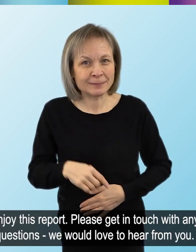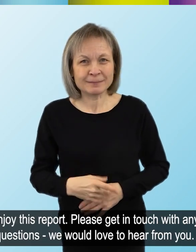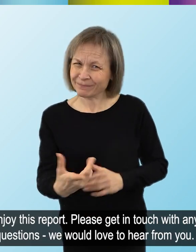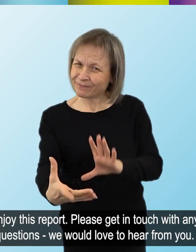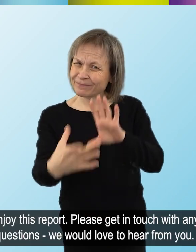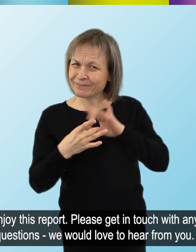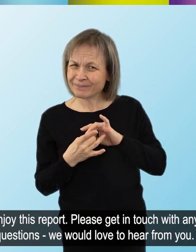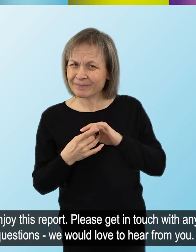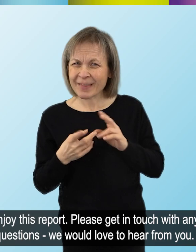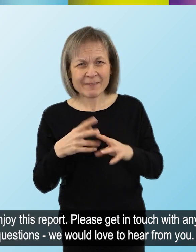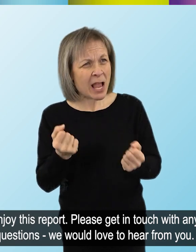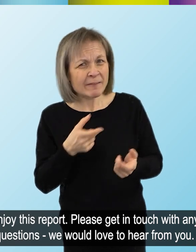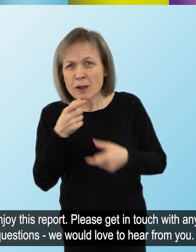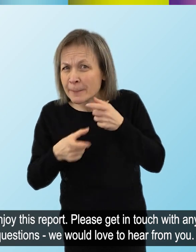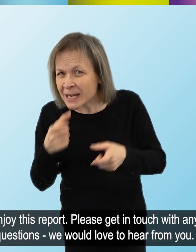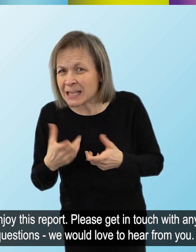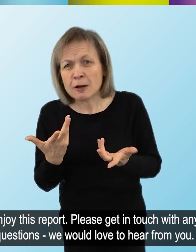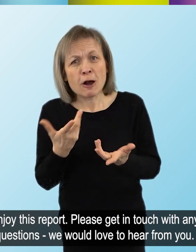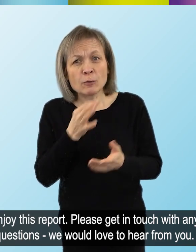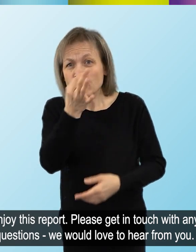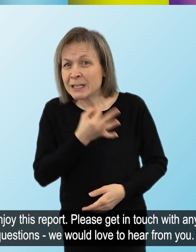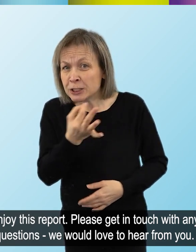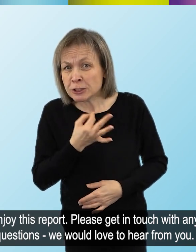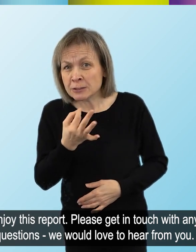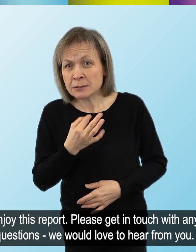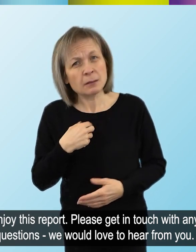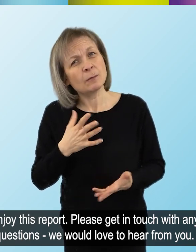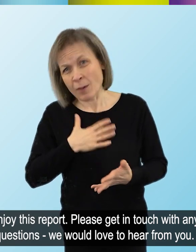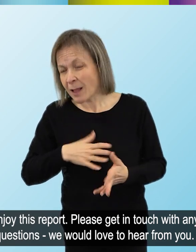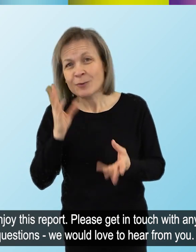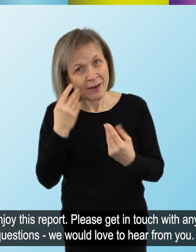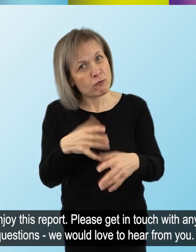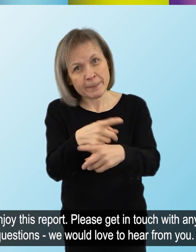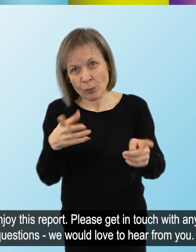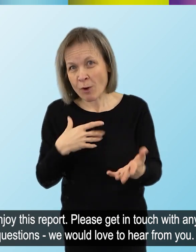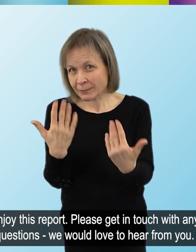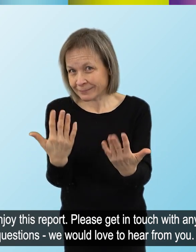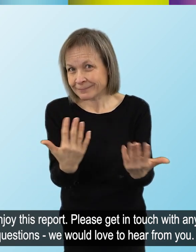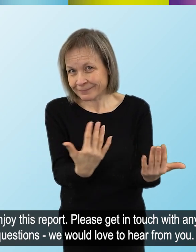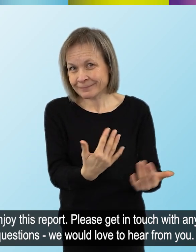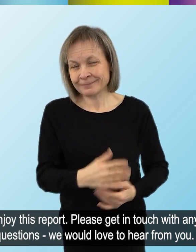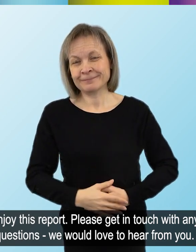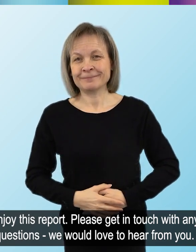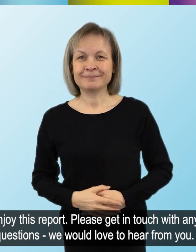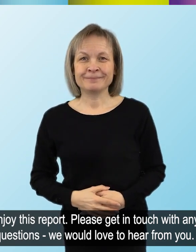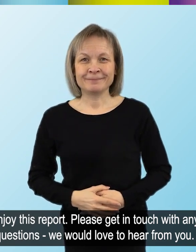We hope you enjoy this report. Please get in touch with any comments or questions. We would love to hear from you.